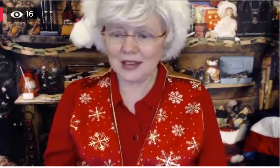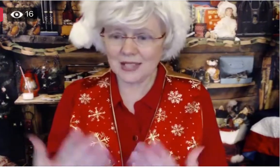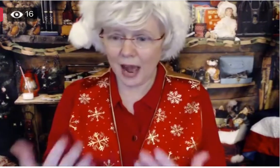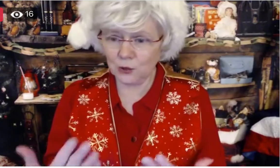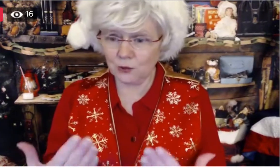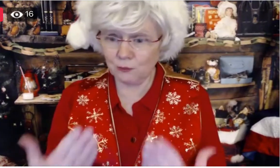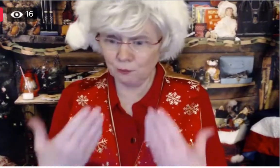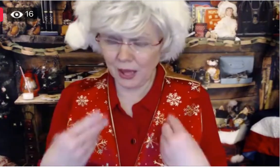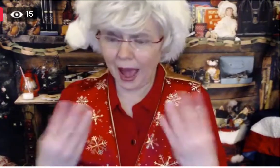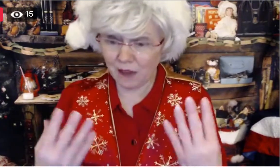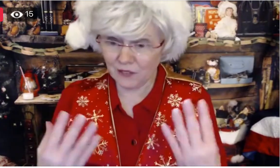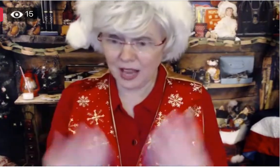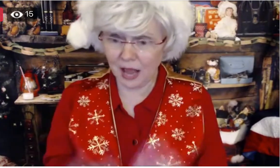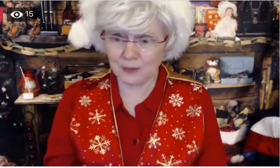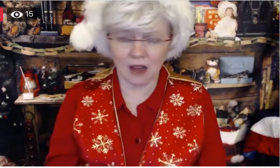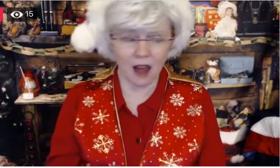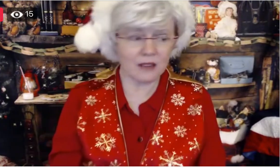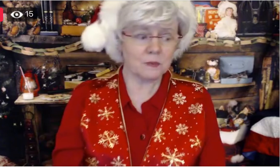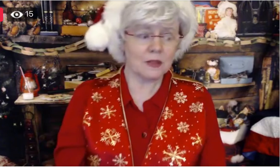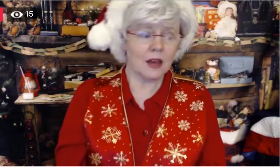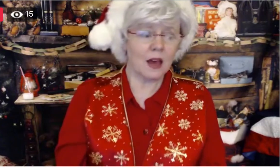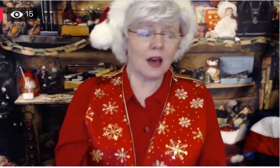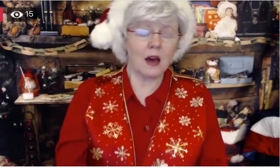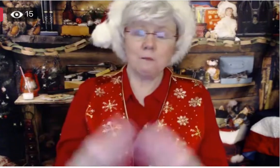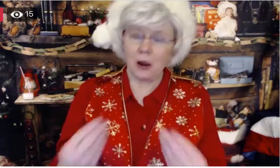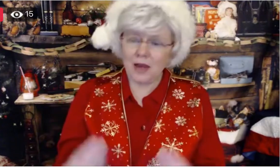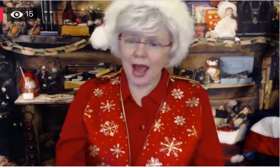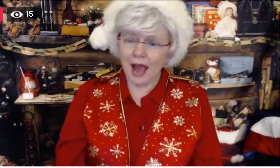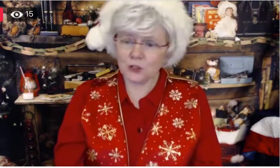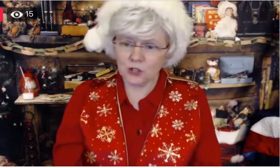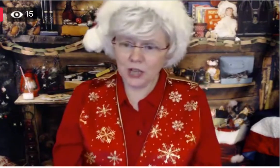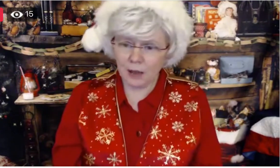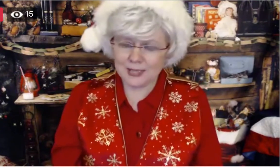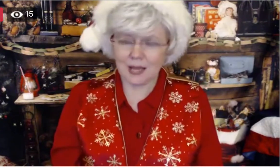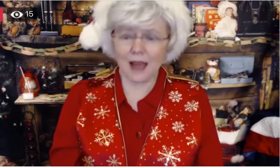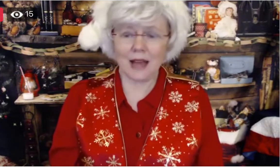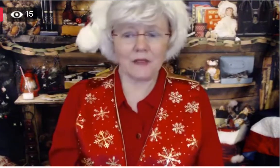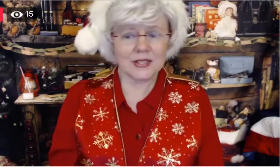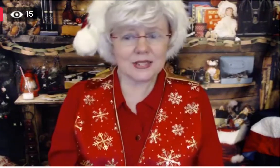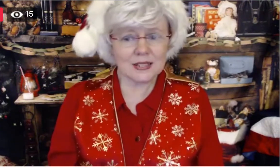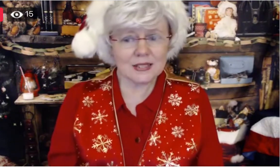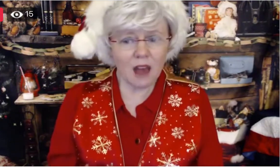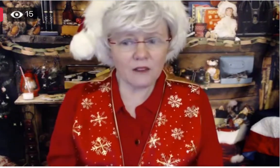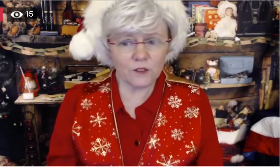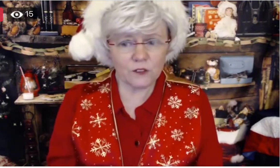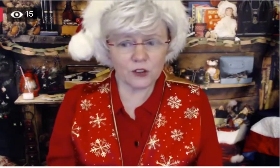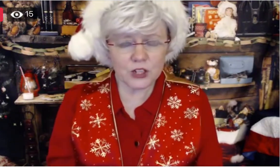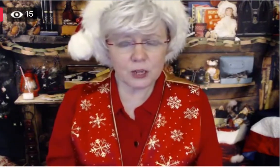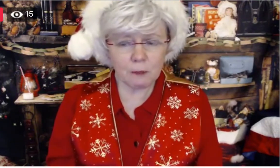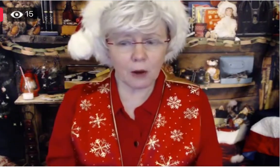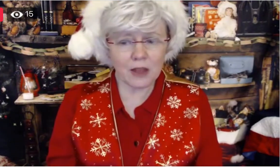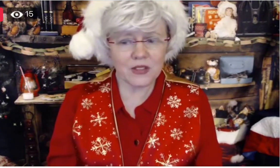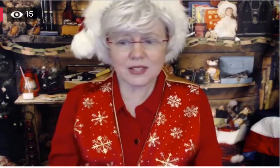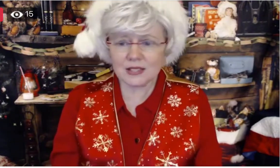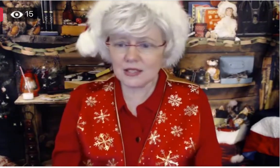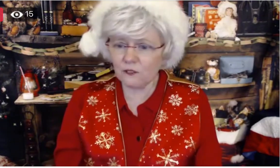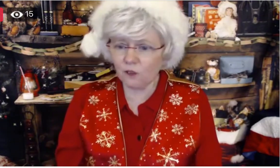is how you have a name sign. Mary has her name sign. Now, this is the sign for Virgin Mary. This isn't